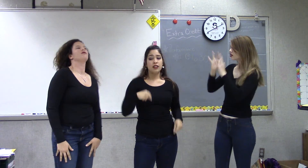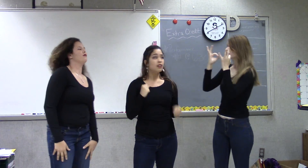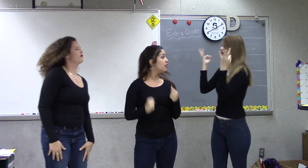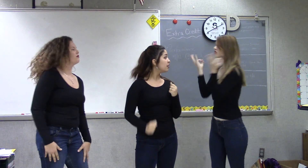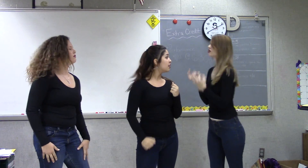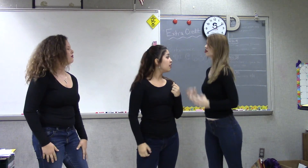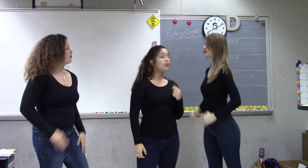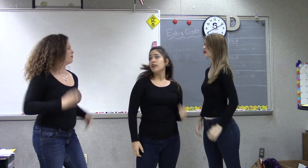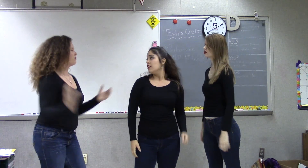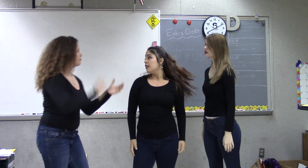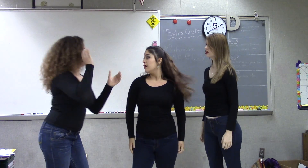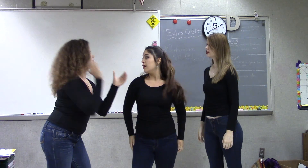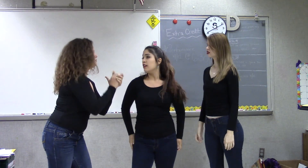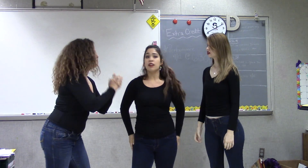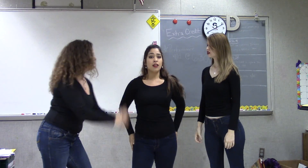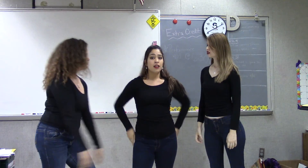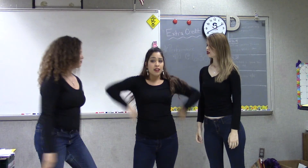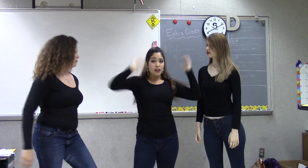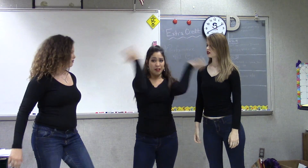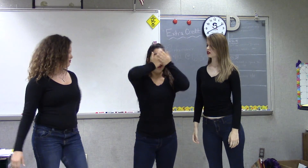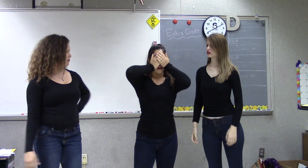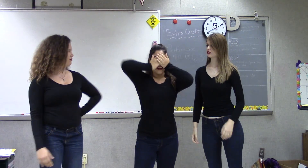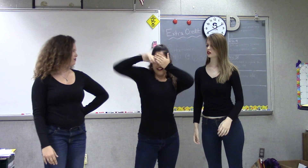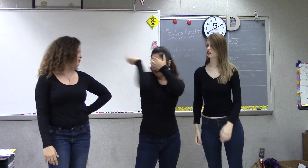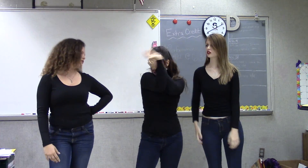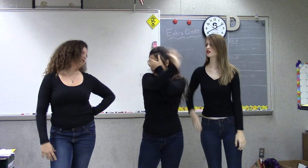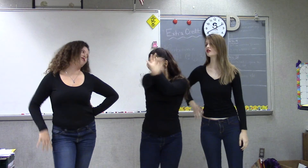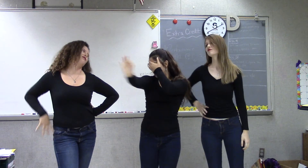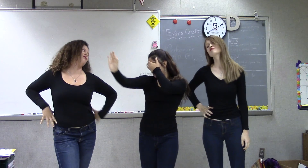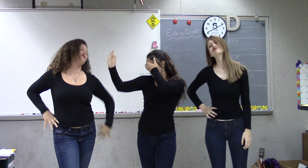This poor unfortunate soul.